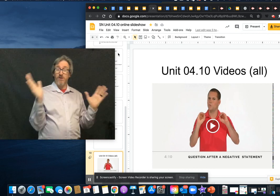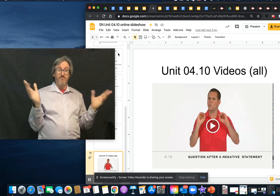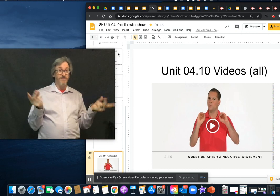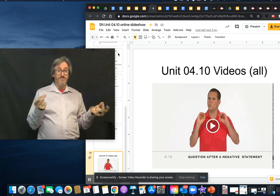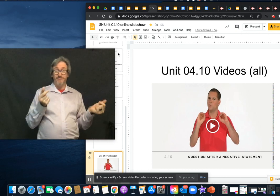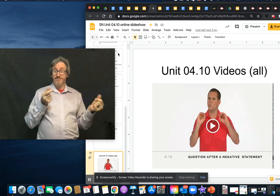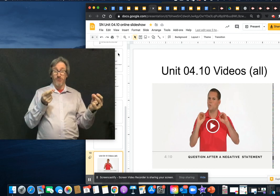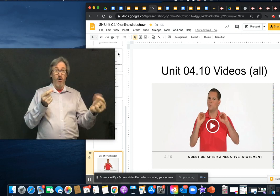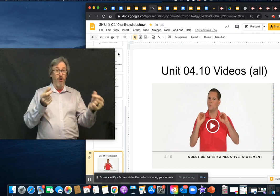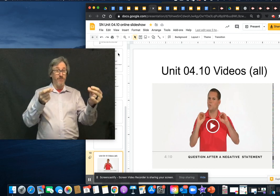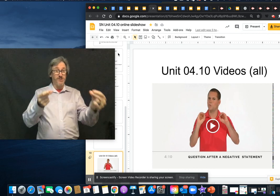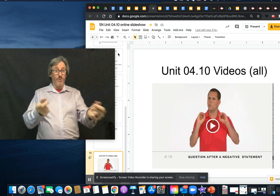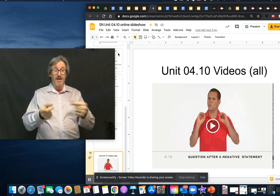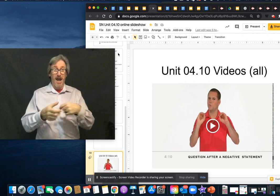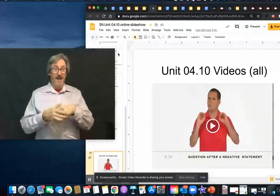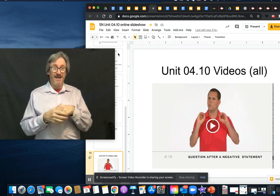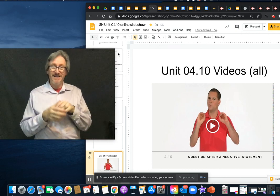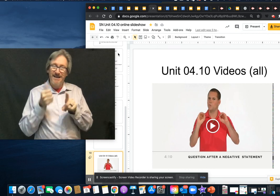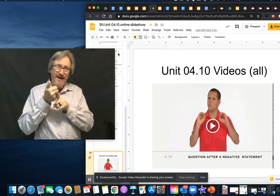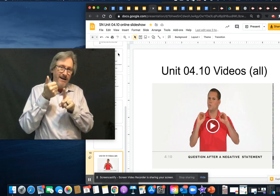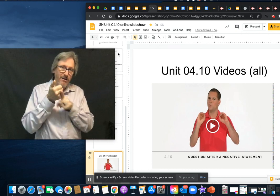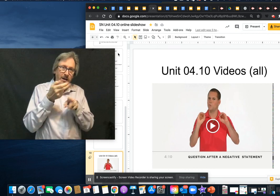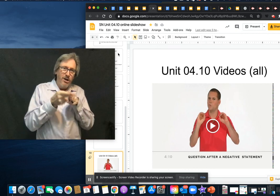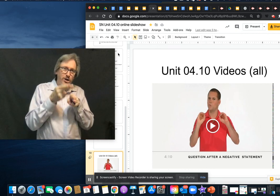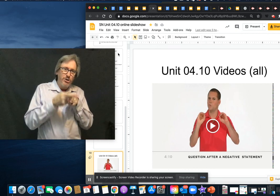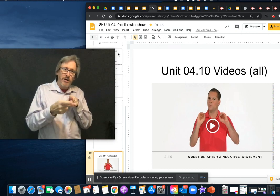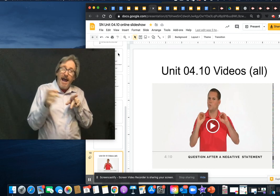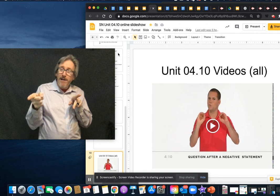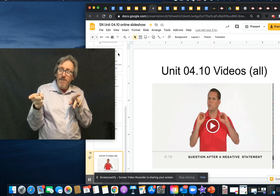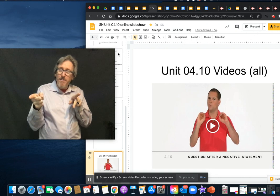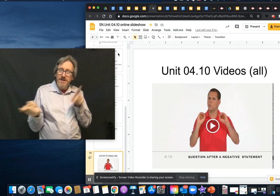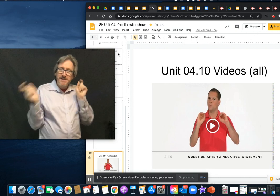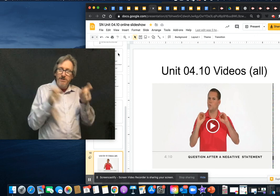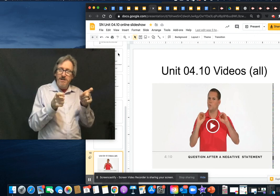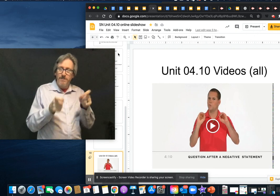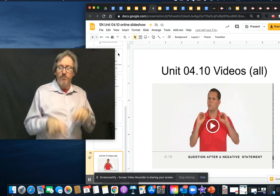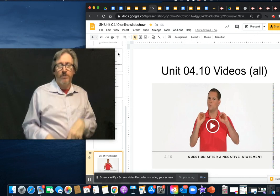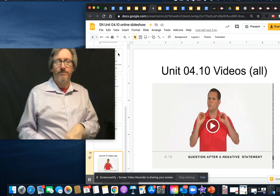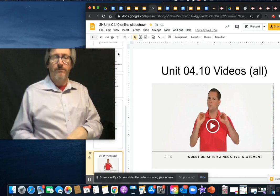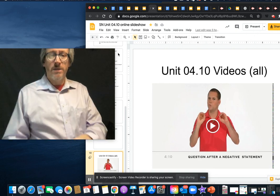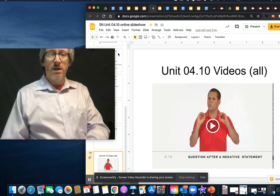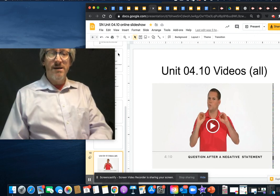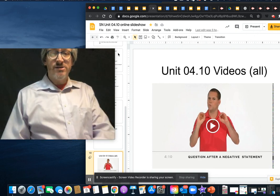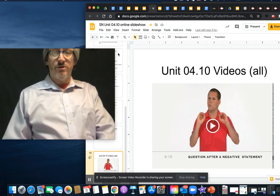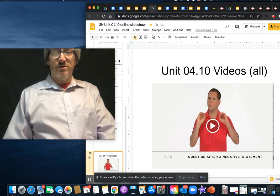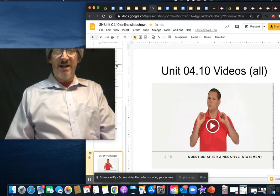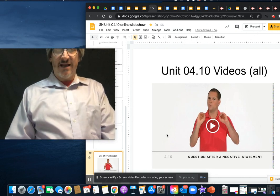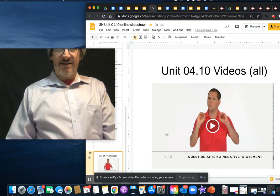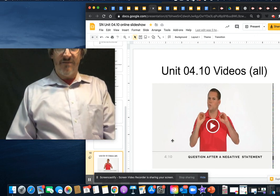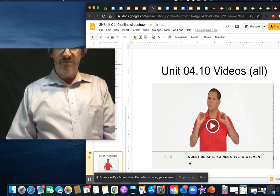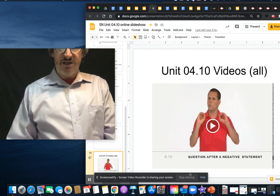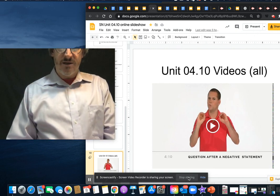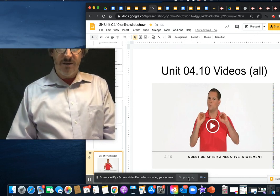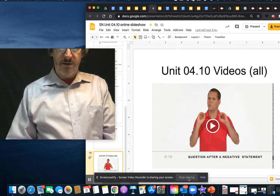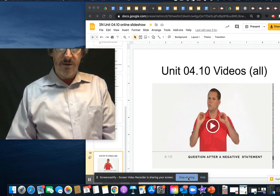Unit 4, they're all these quick, little, short, hey, remember this? Here's a little bit more. So those are negatives.